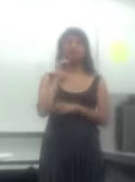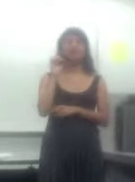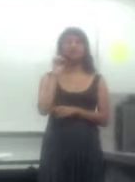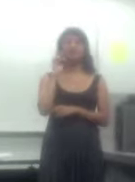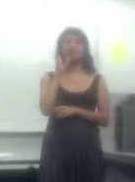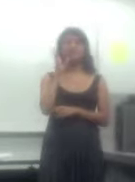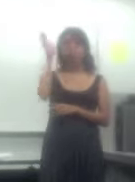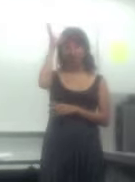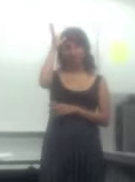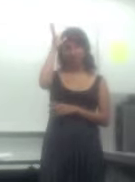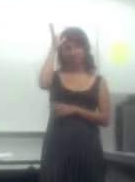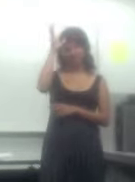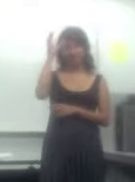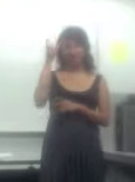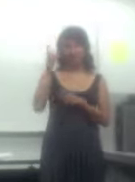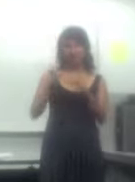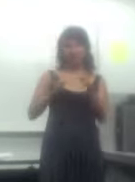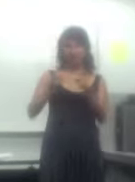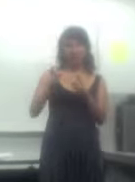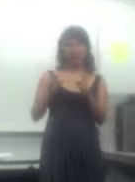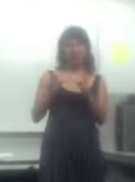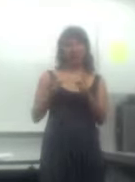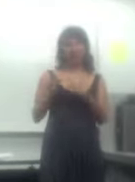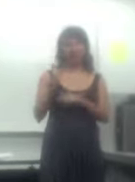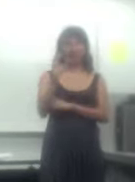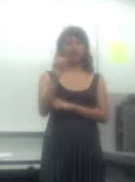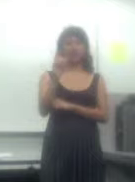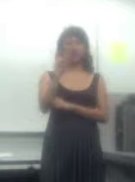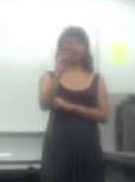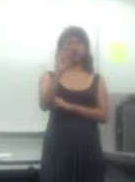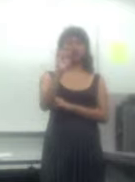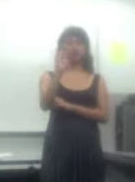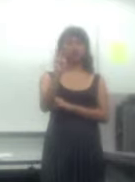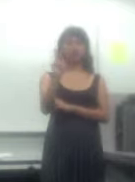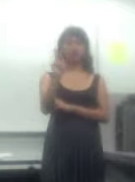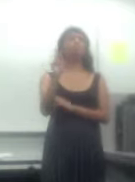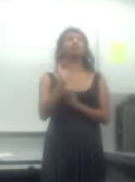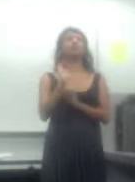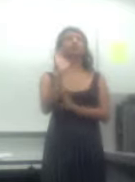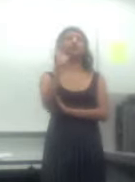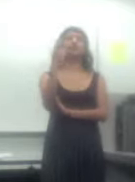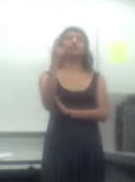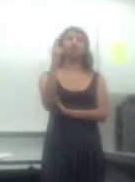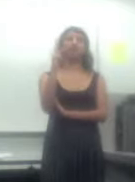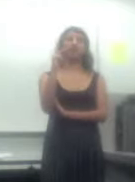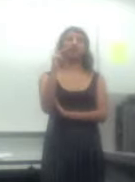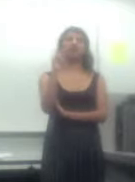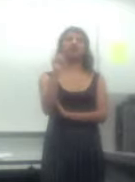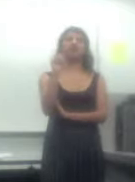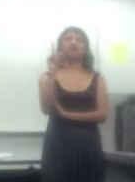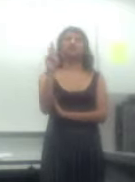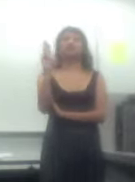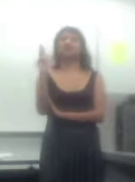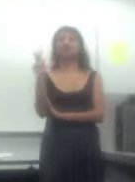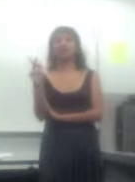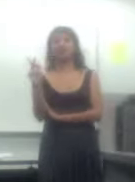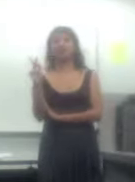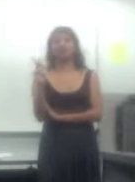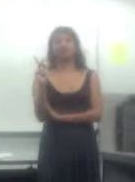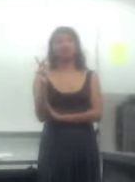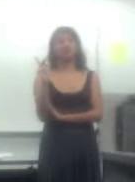table. Now, if you don't know what Chuck-a-Duck is, it's a fundraiser, and it's a 50-50 split the pot